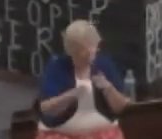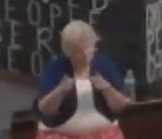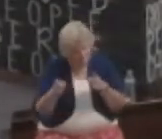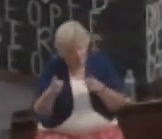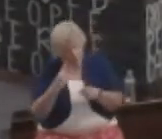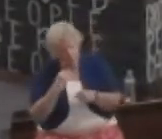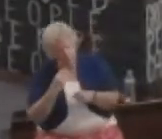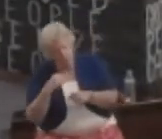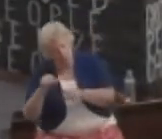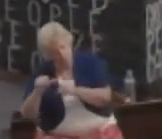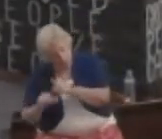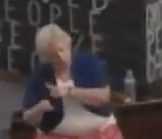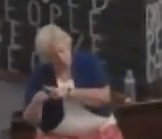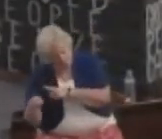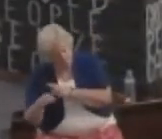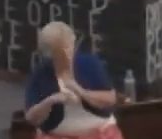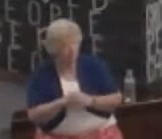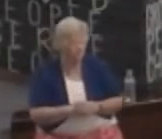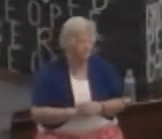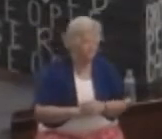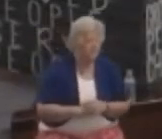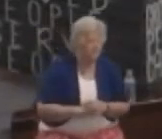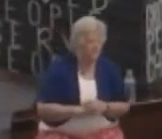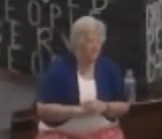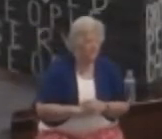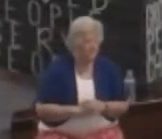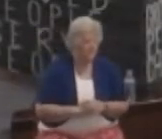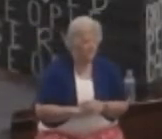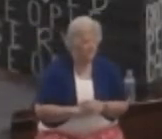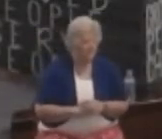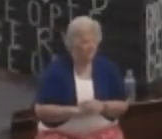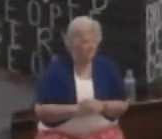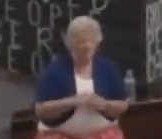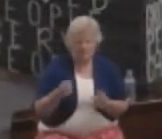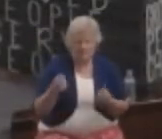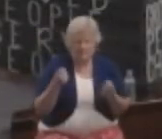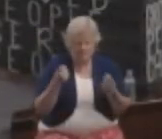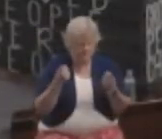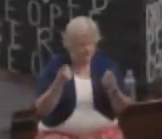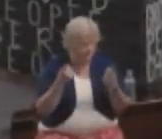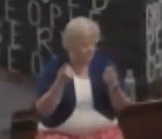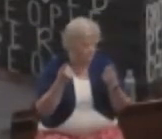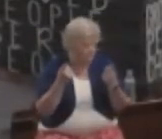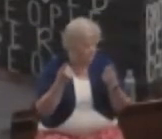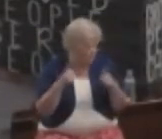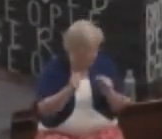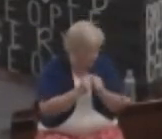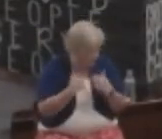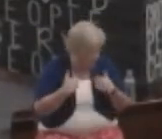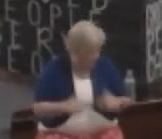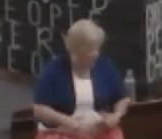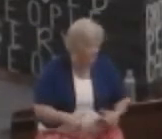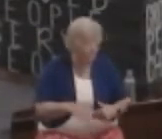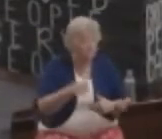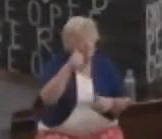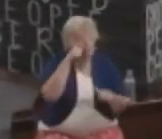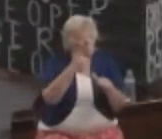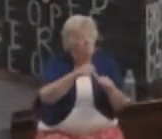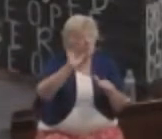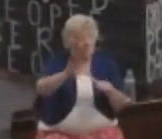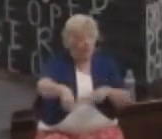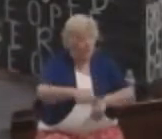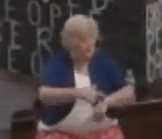themselves the circumcised, which is done in the body by human hands. Remember that at that time